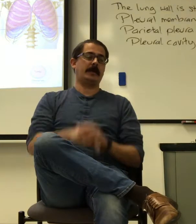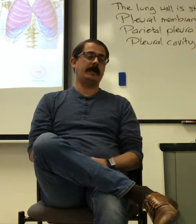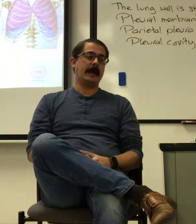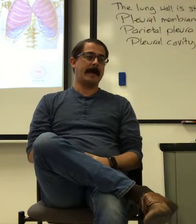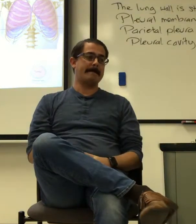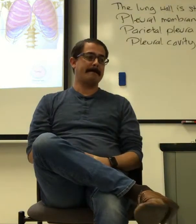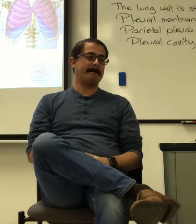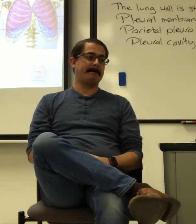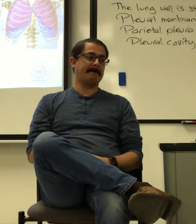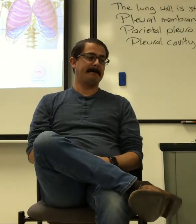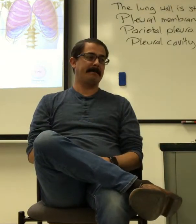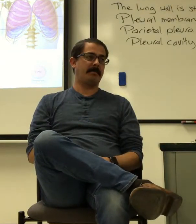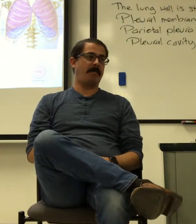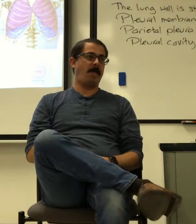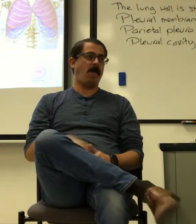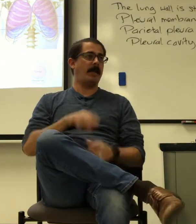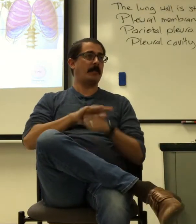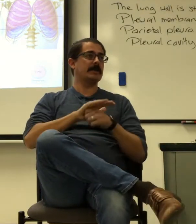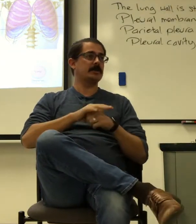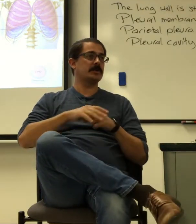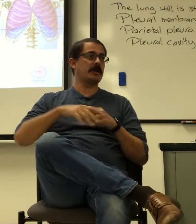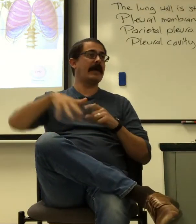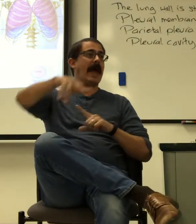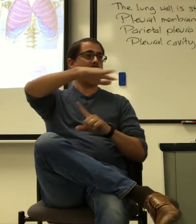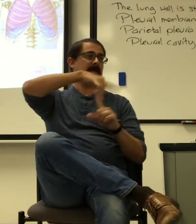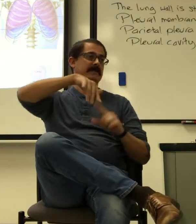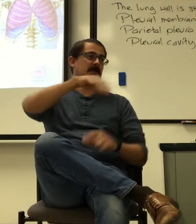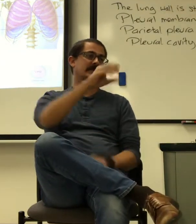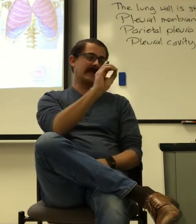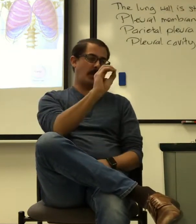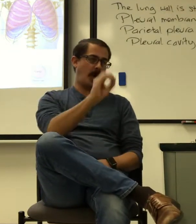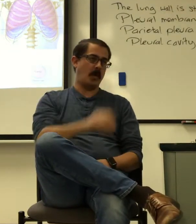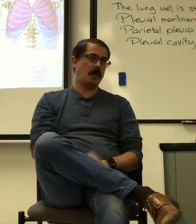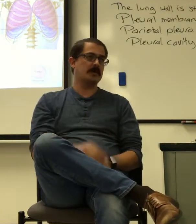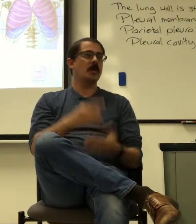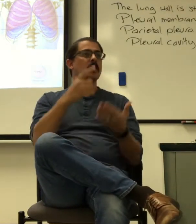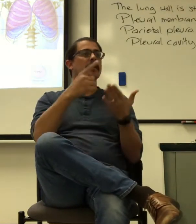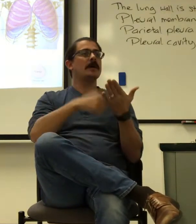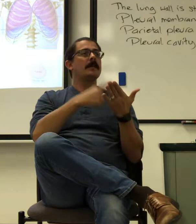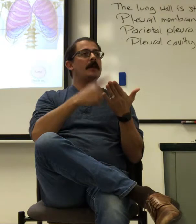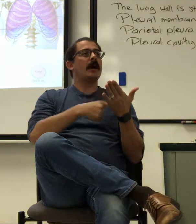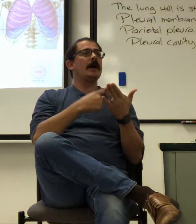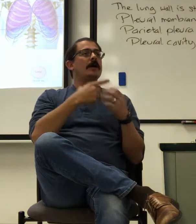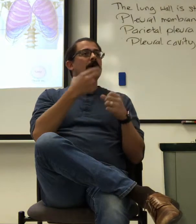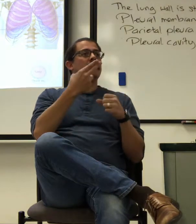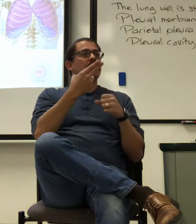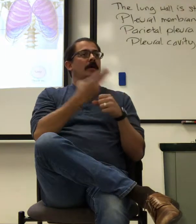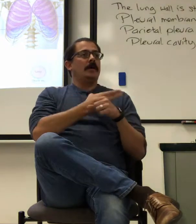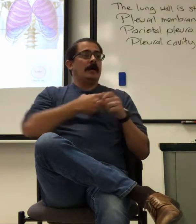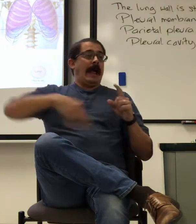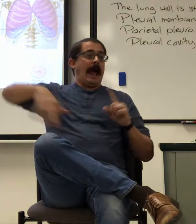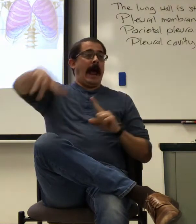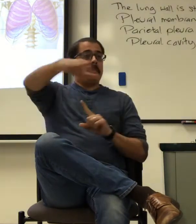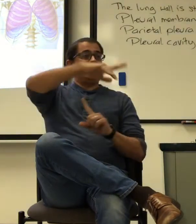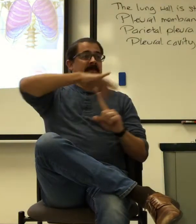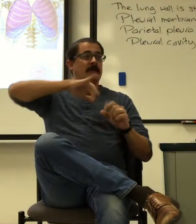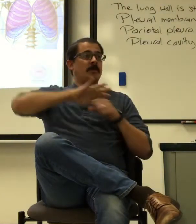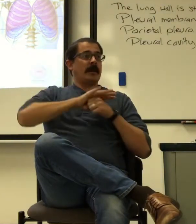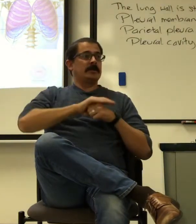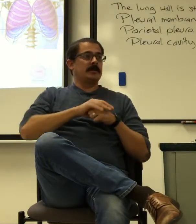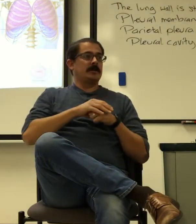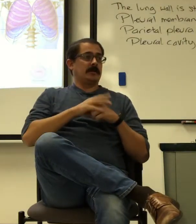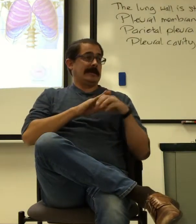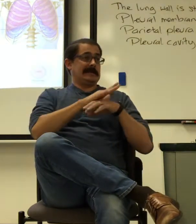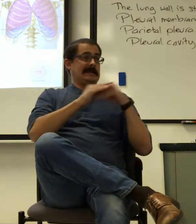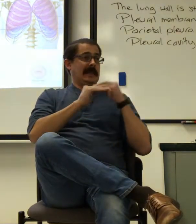atmosphere, which would be 0 millimeters of mercury. So sometimes we just use the atmospheric pressure, sea level,